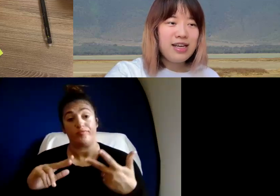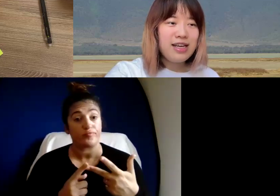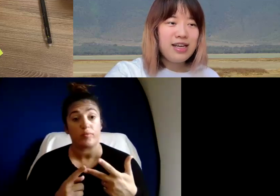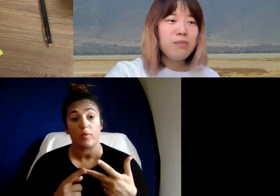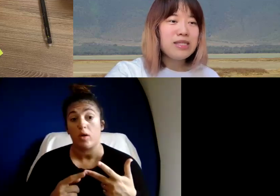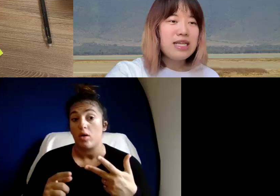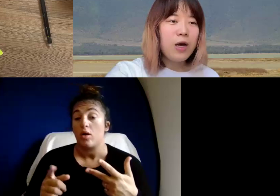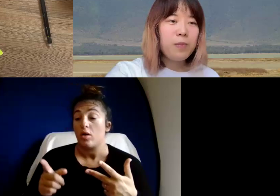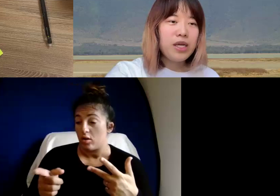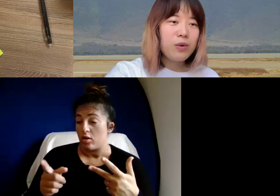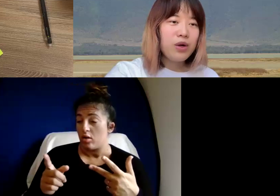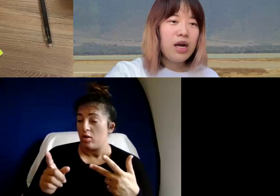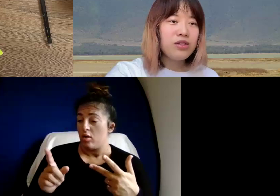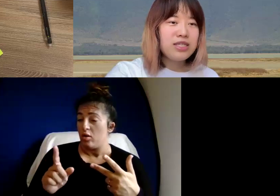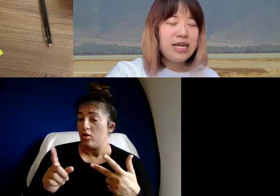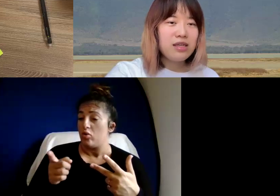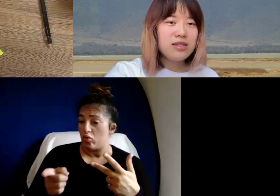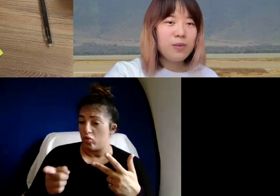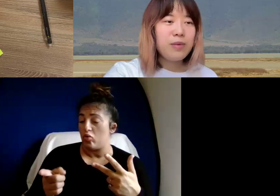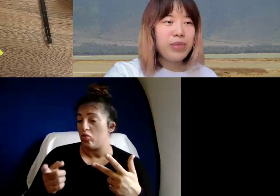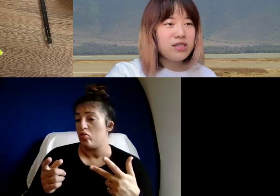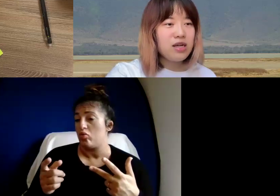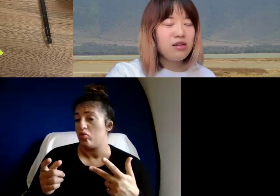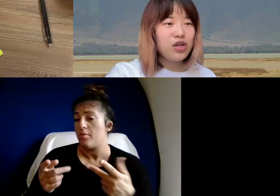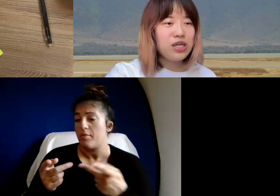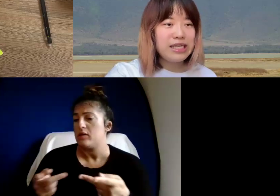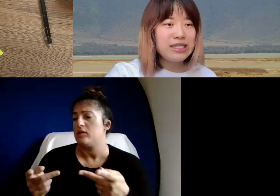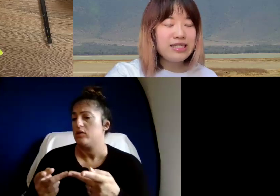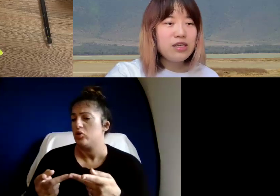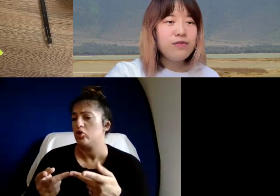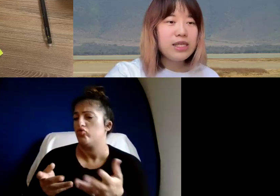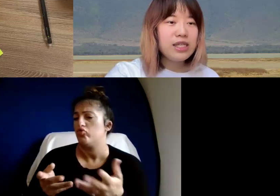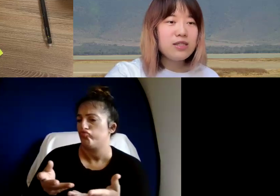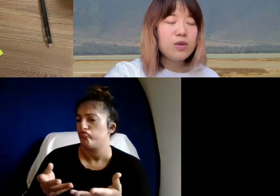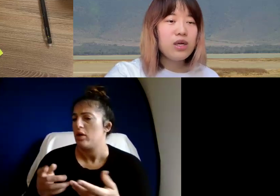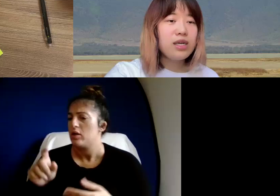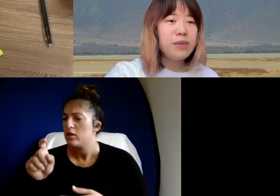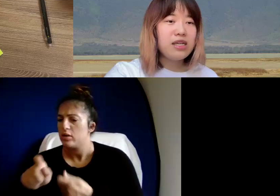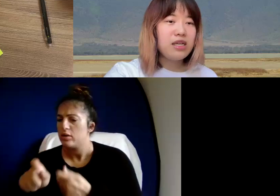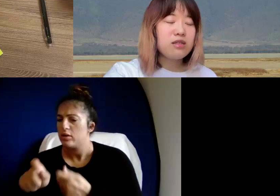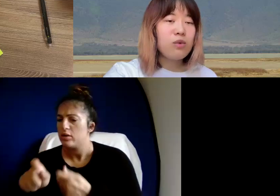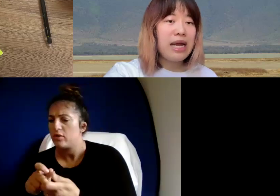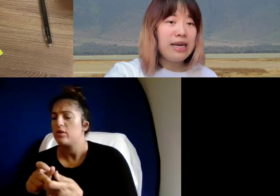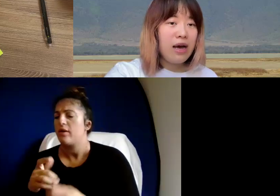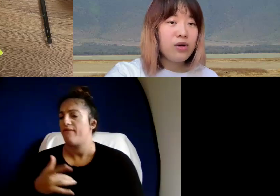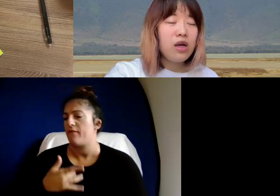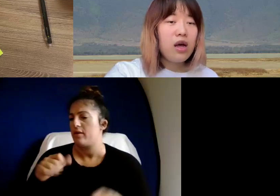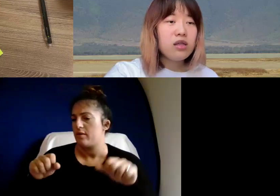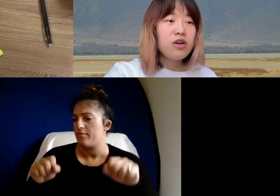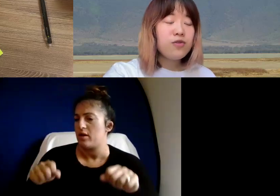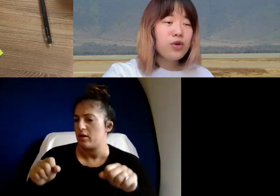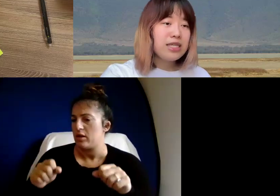are. It means helping or understanding someone based on their needs, feelings, or abilities right